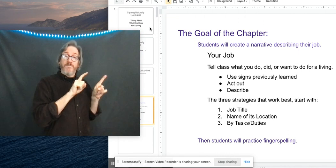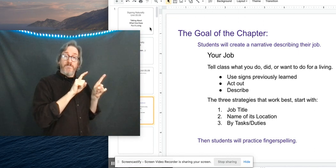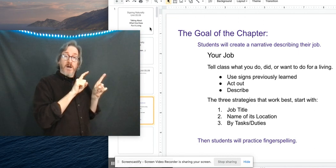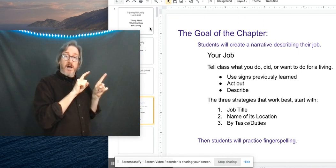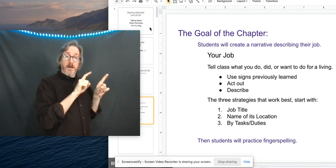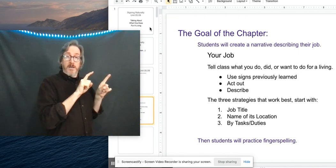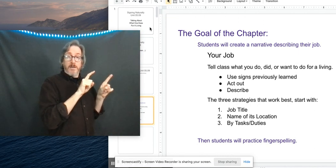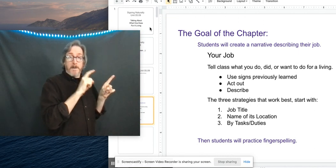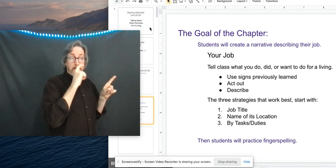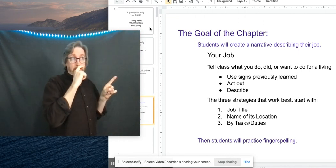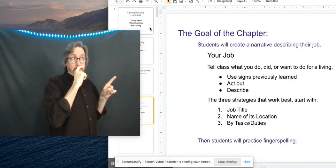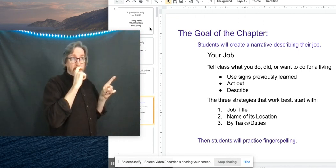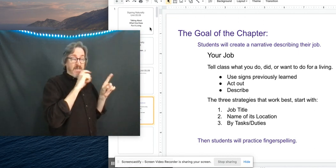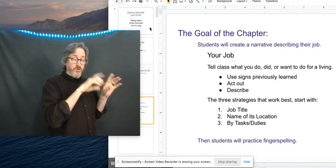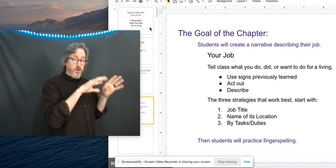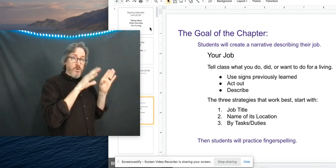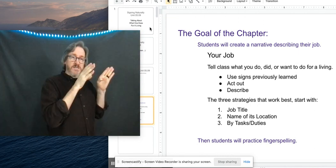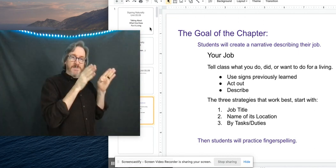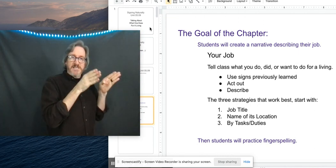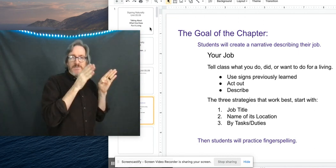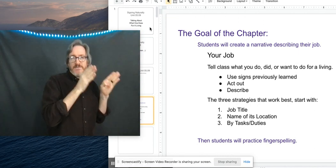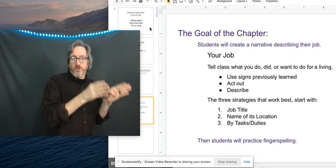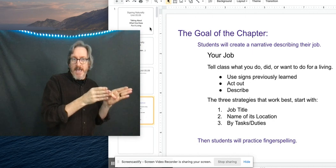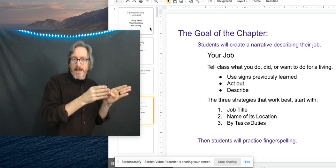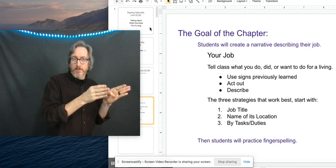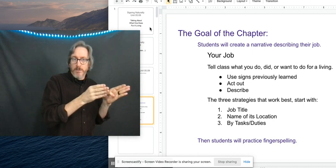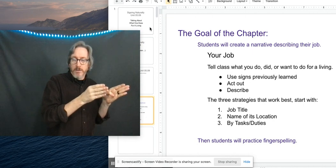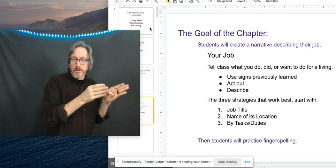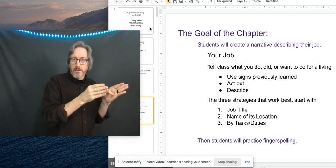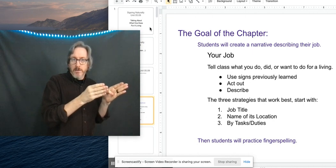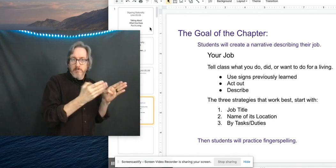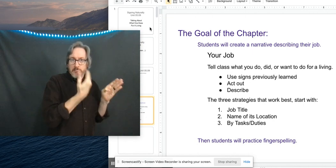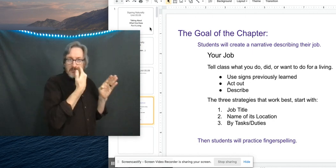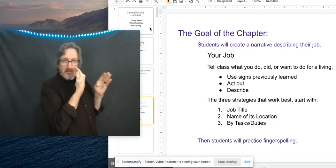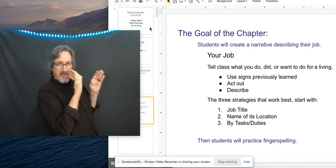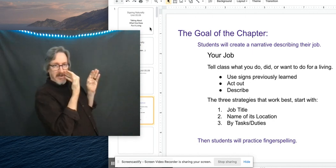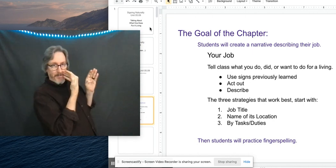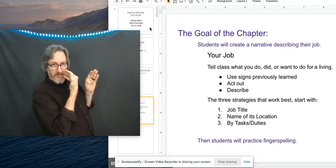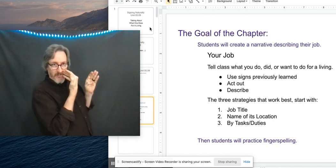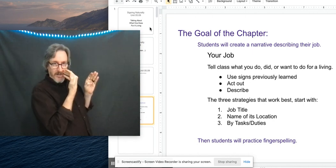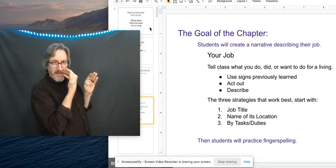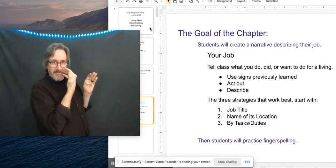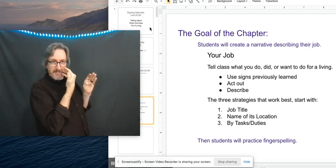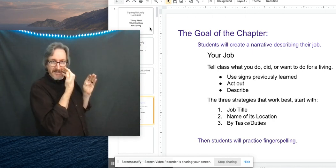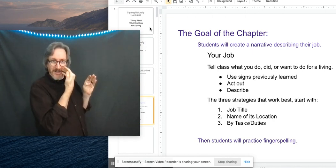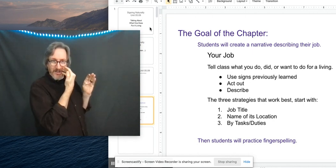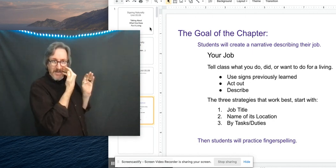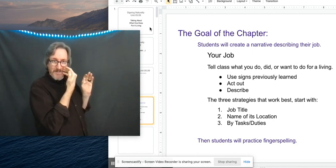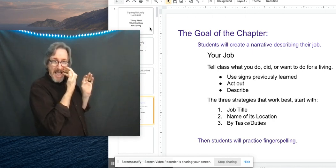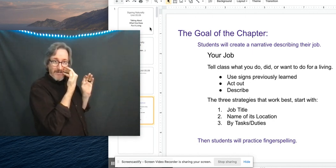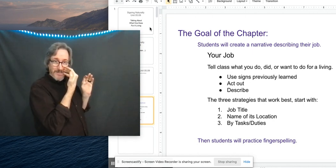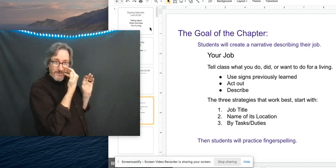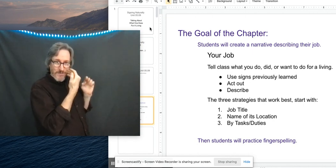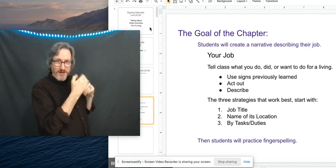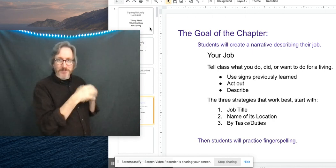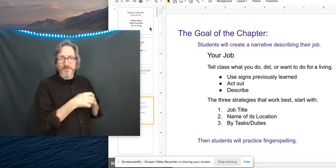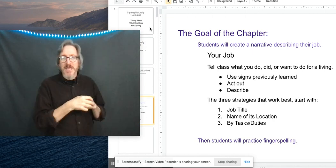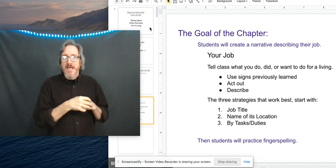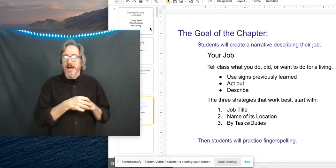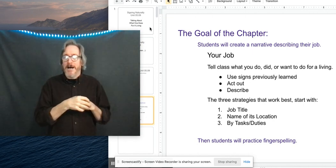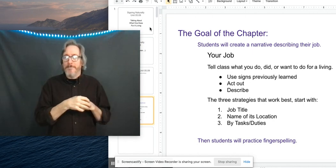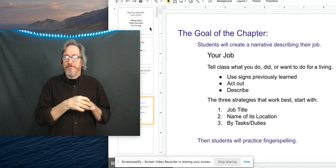what if you don't know the specific vocab, look it up before you look it up now so you're